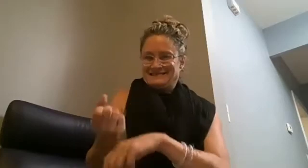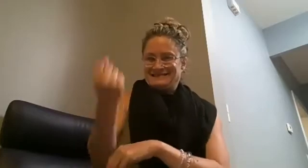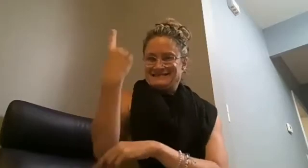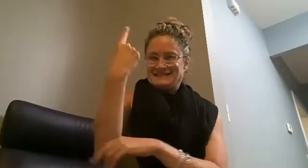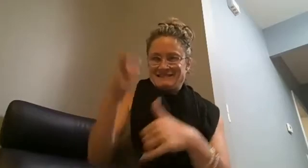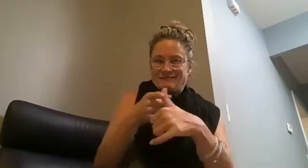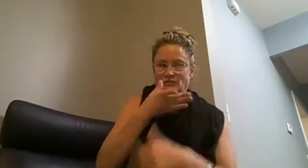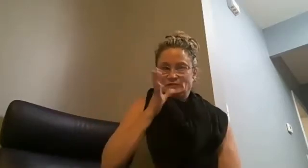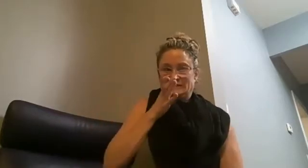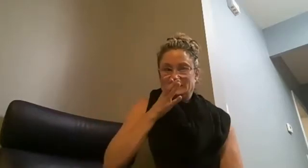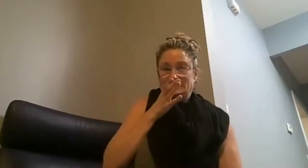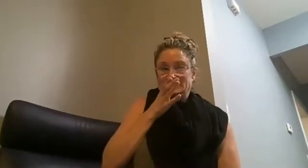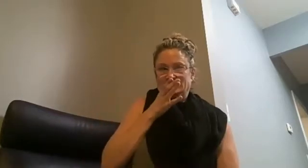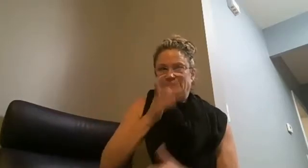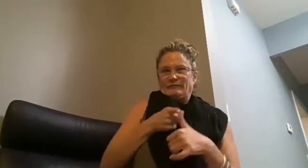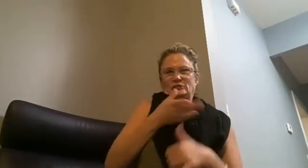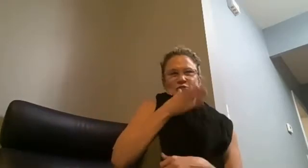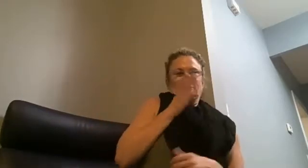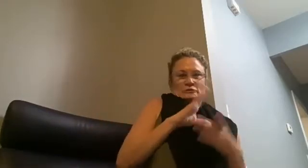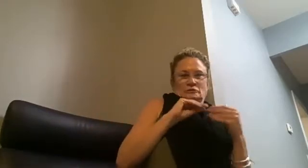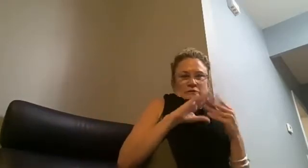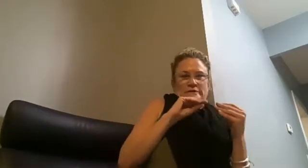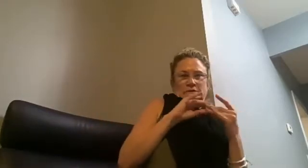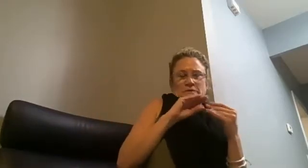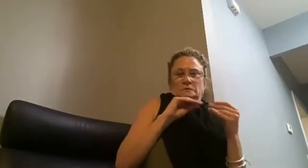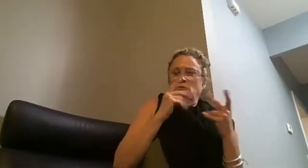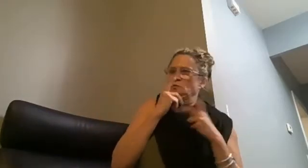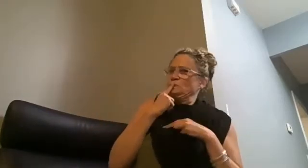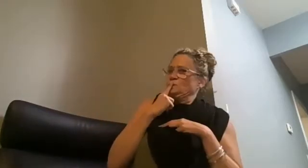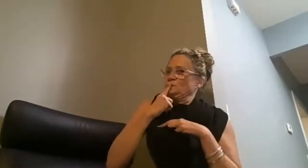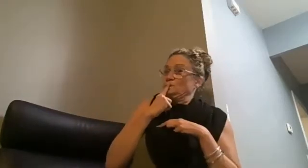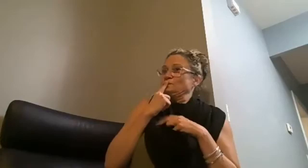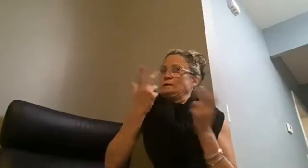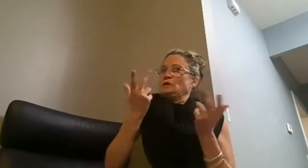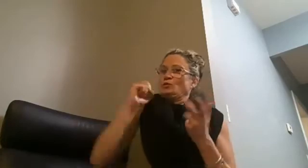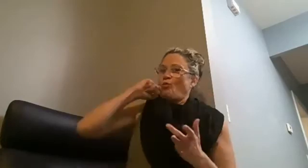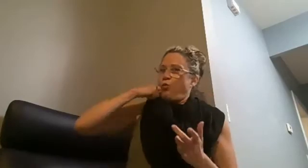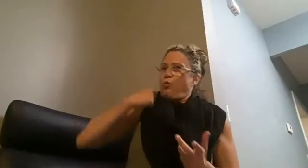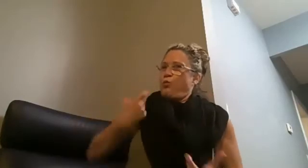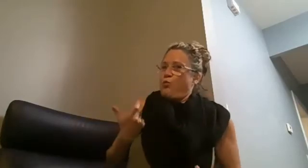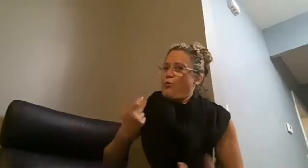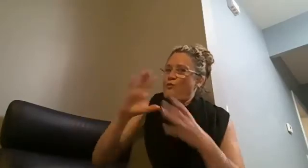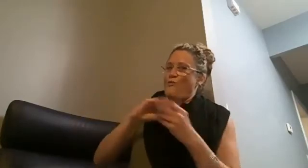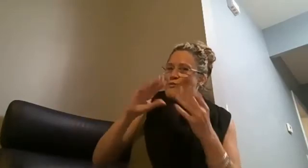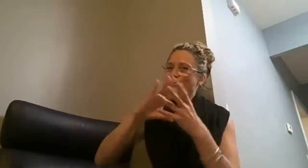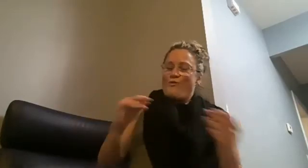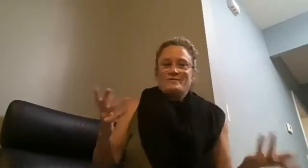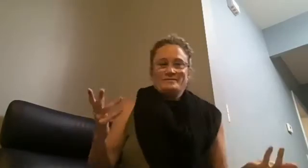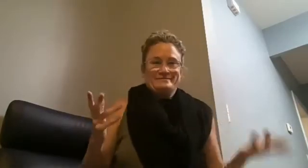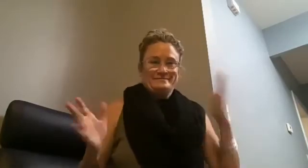drink stories are like on the quality of like superhero origin stories. Like